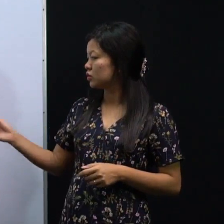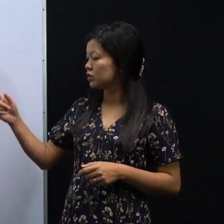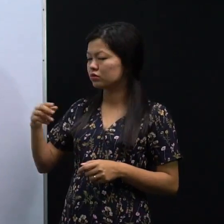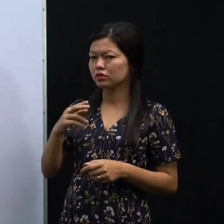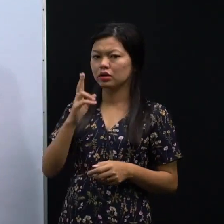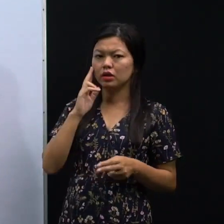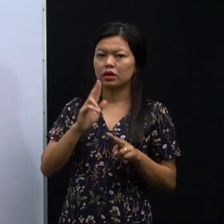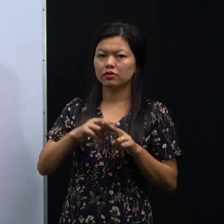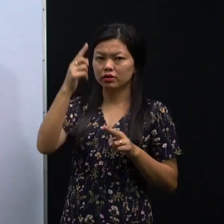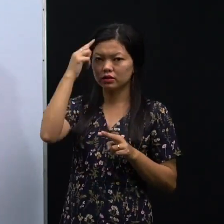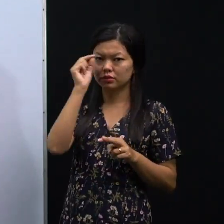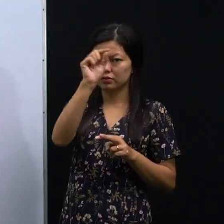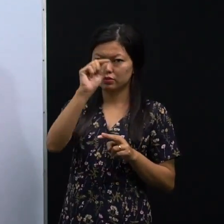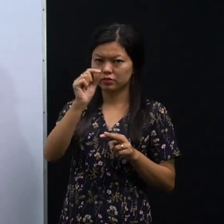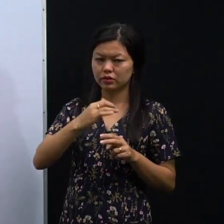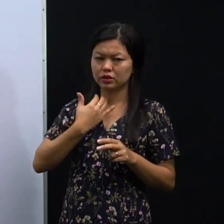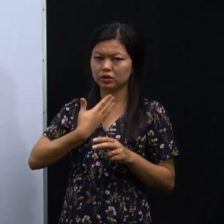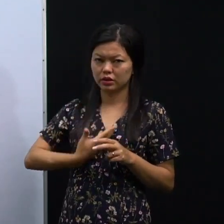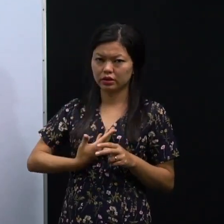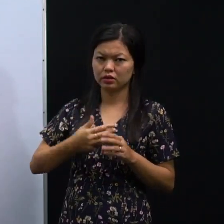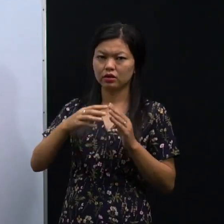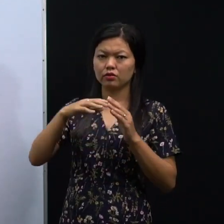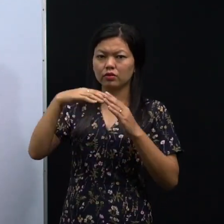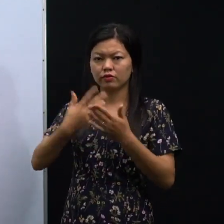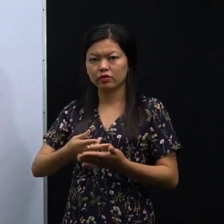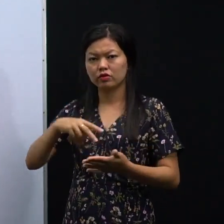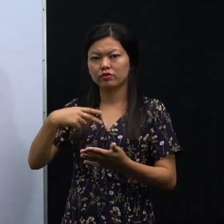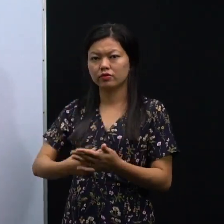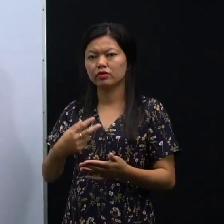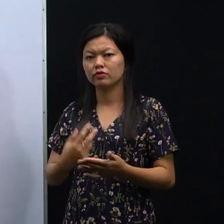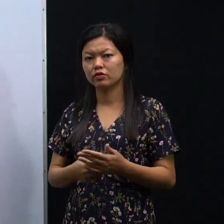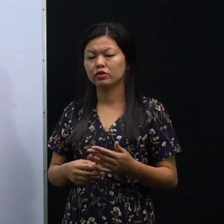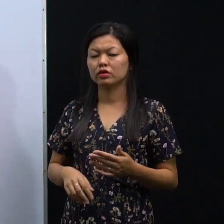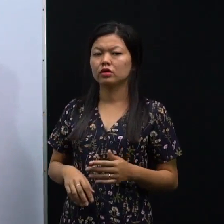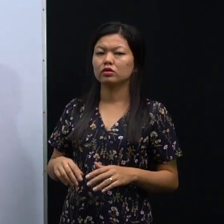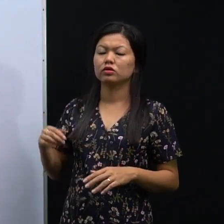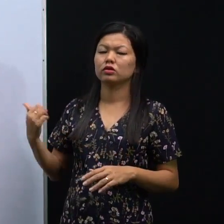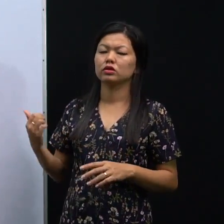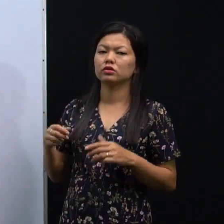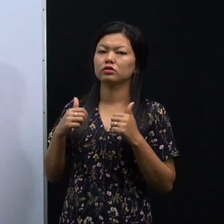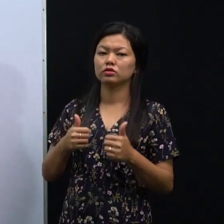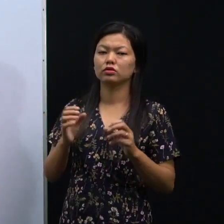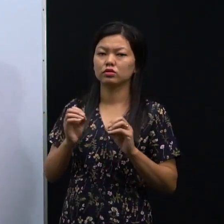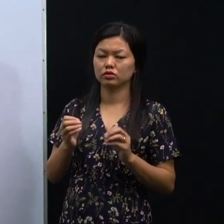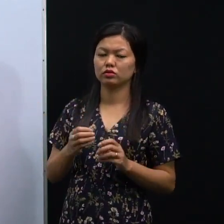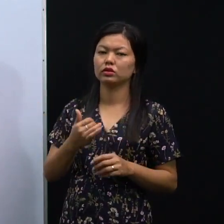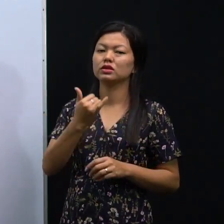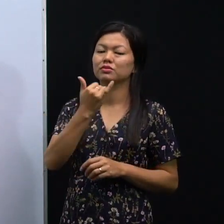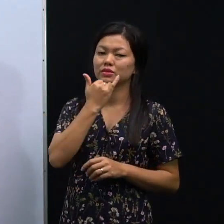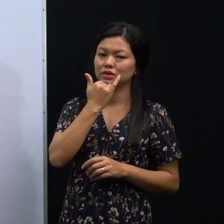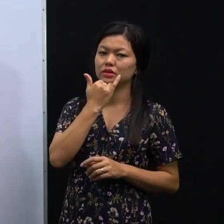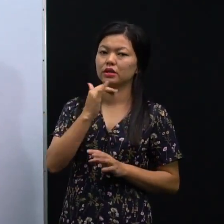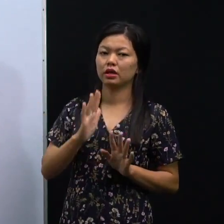this was the major failure. Clear? He did not mention about this, the position of